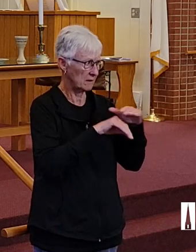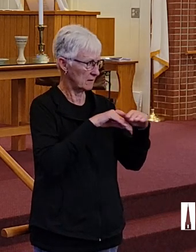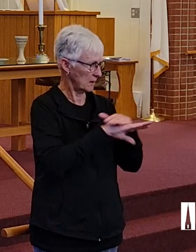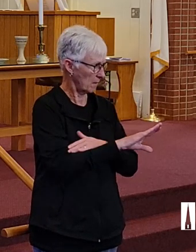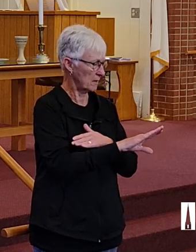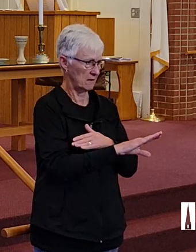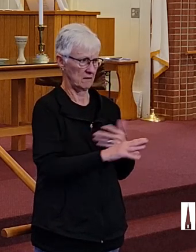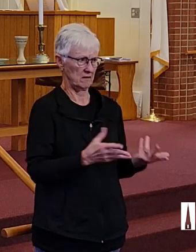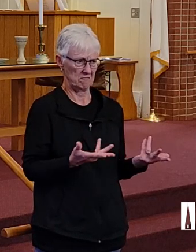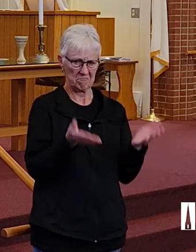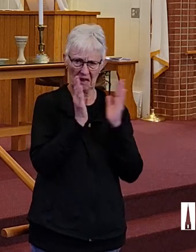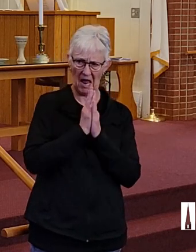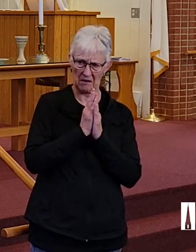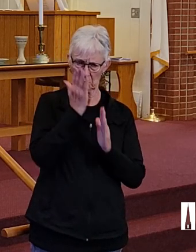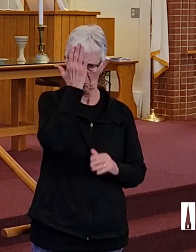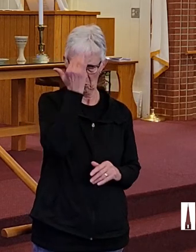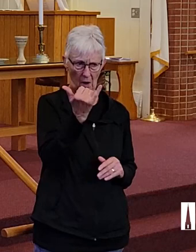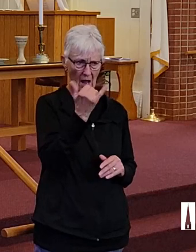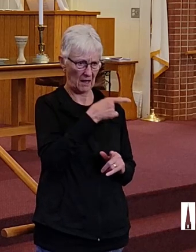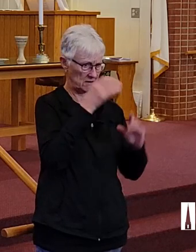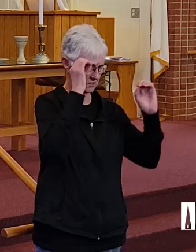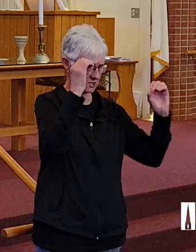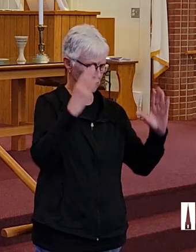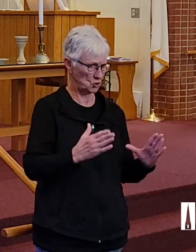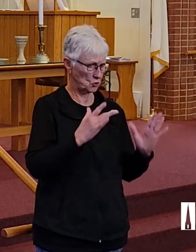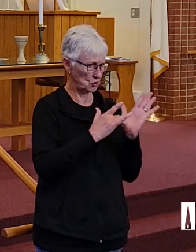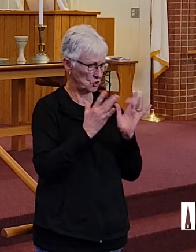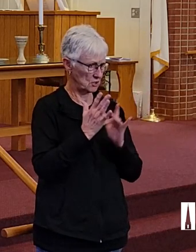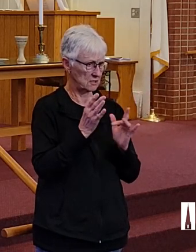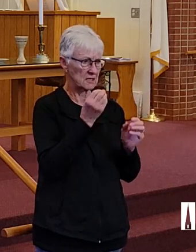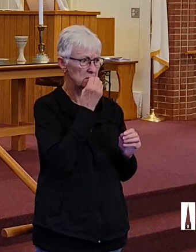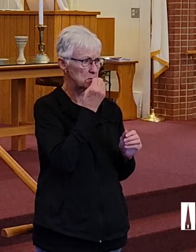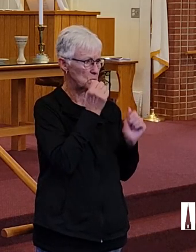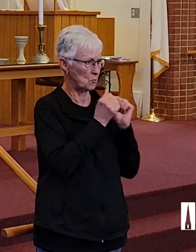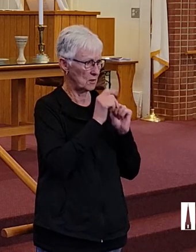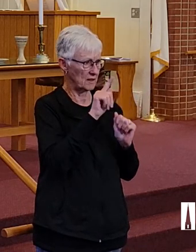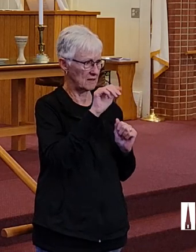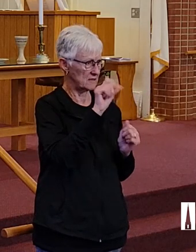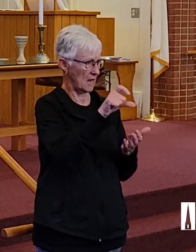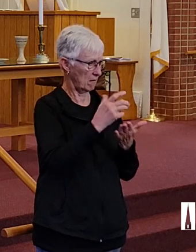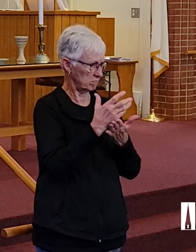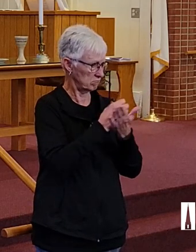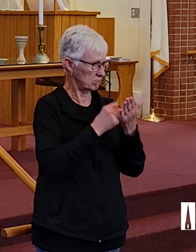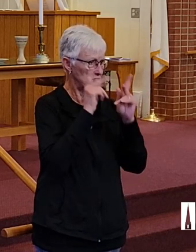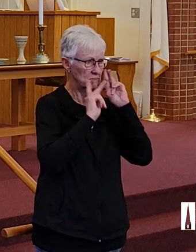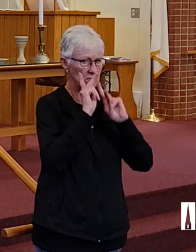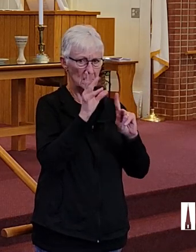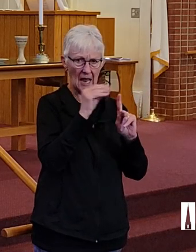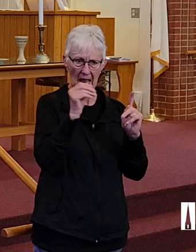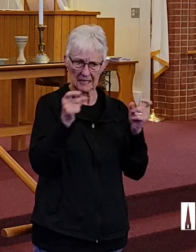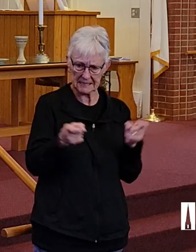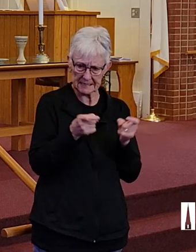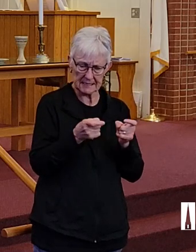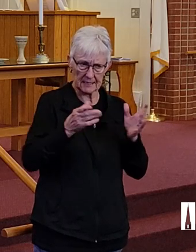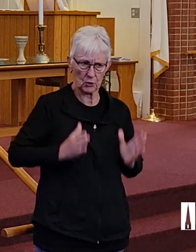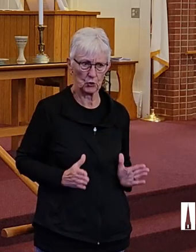disciples, "Why does your teacher eat with tax collectors and sinners?" But when he heard this, he said, "Those